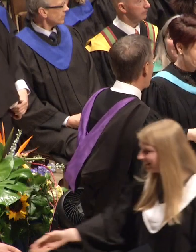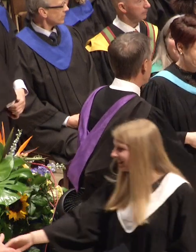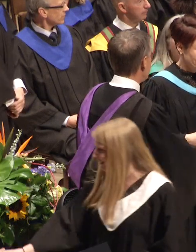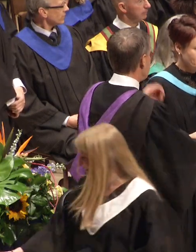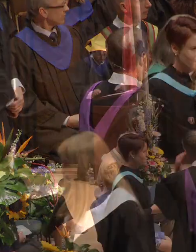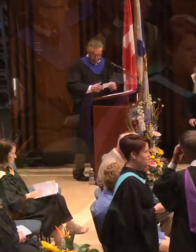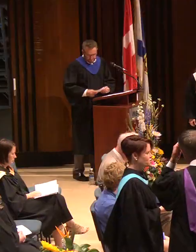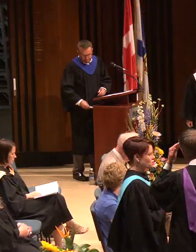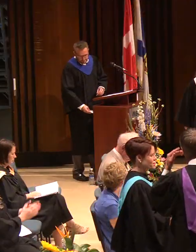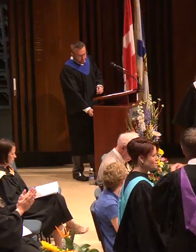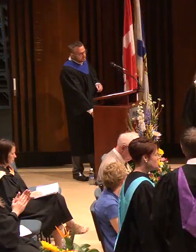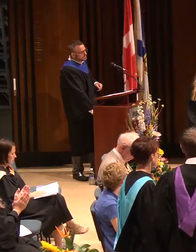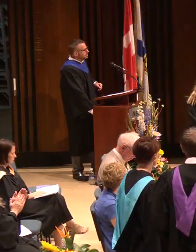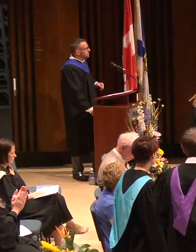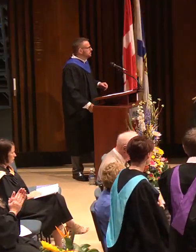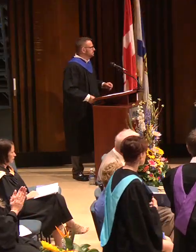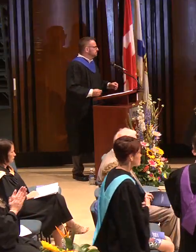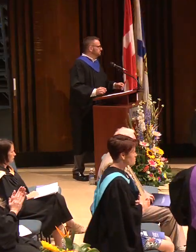Victoria Kroll.